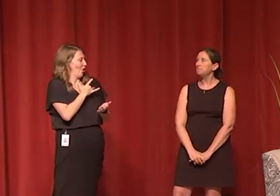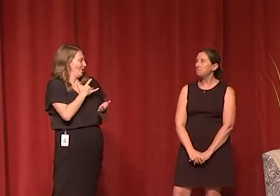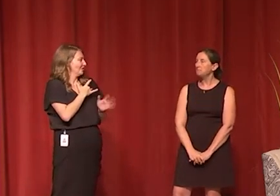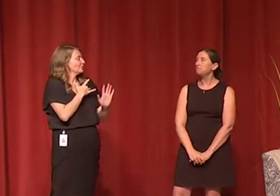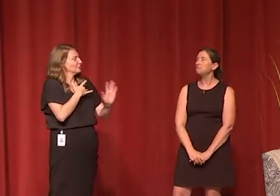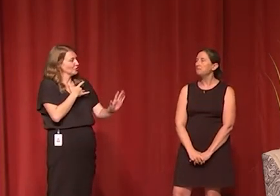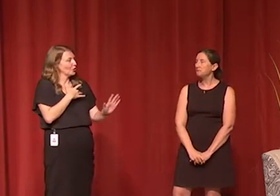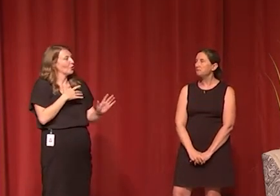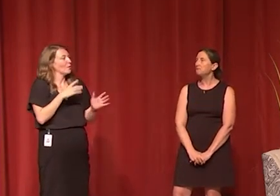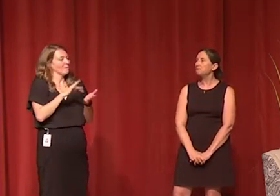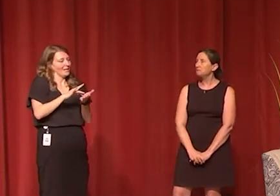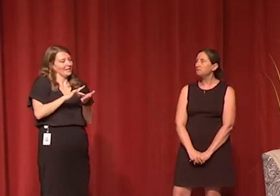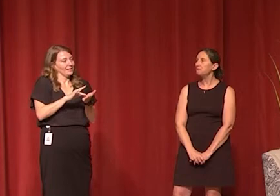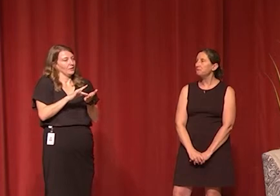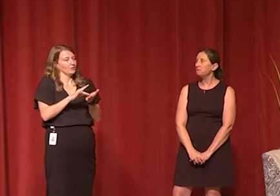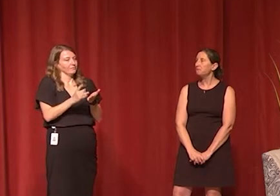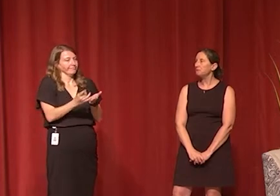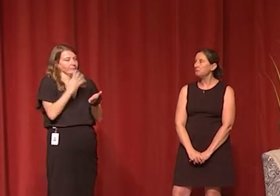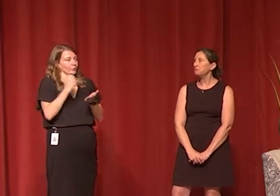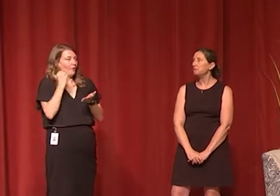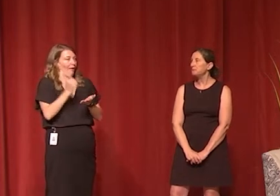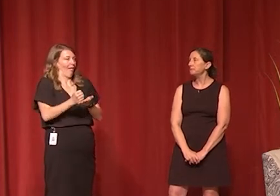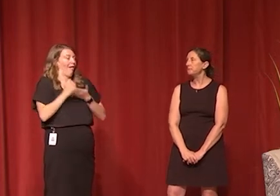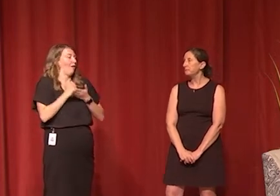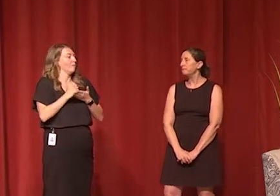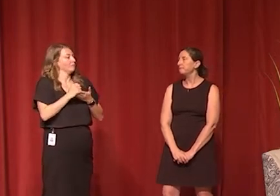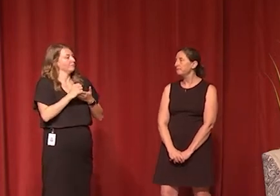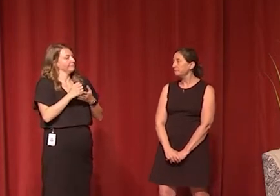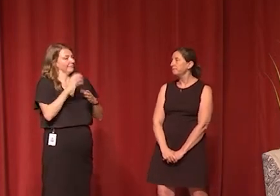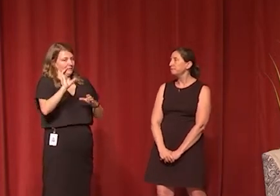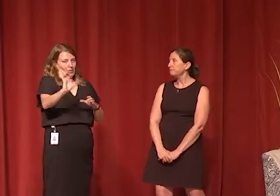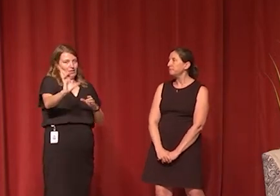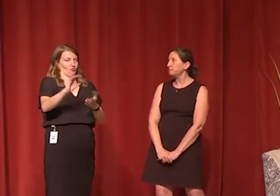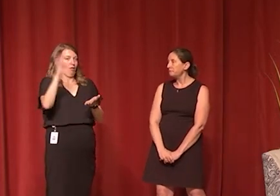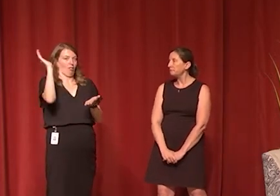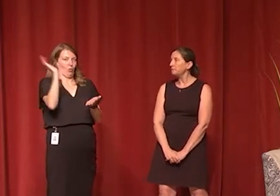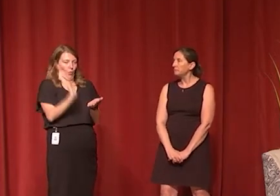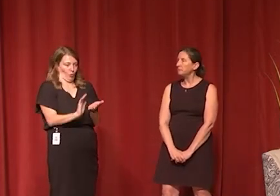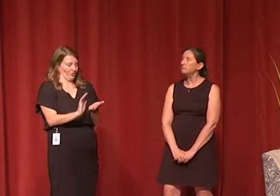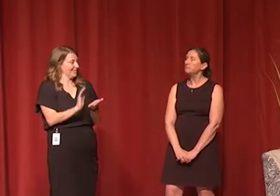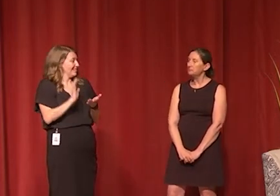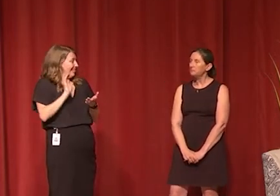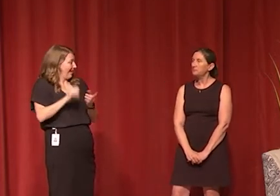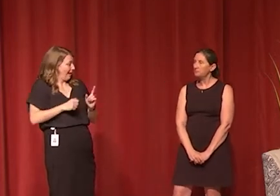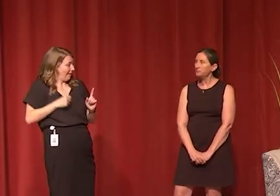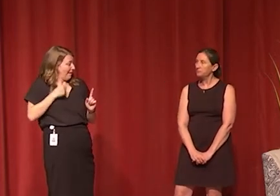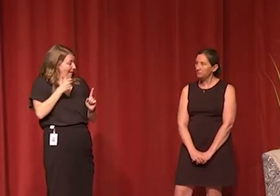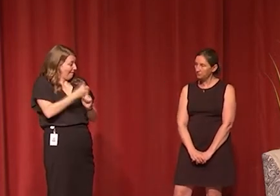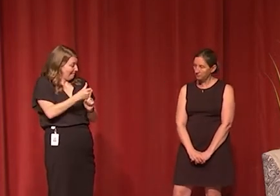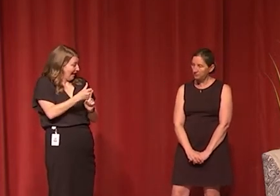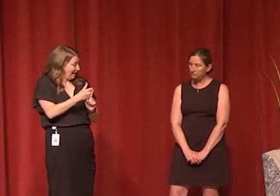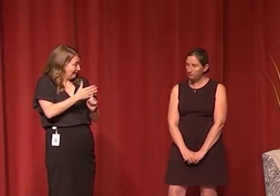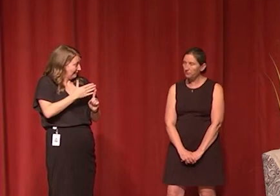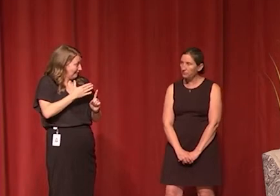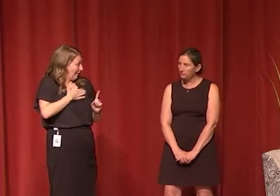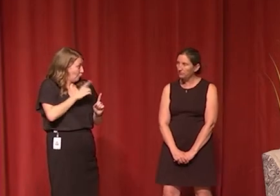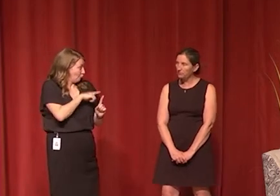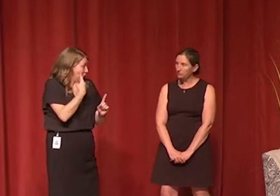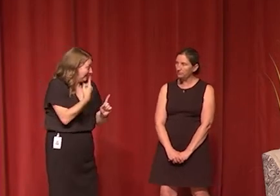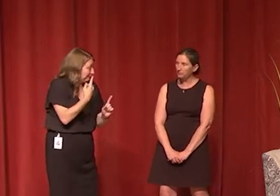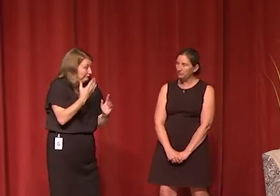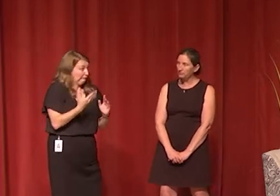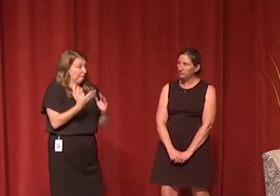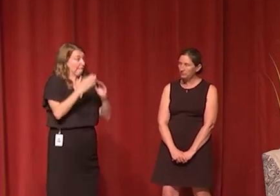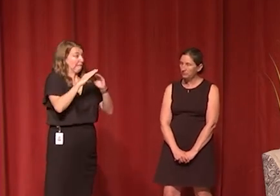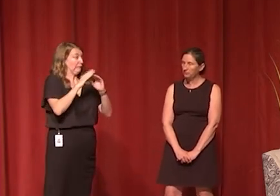so medications to lower cholesterol, what's their impact? Could they increase my risk of dementia? What's the